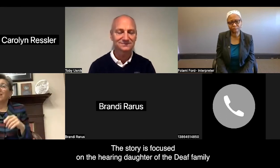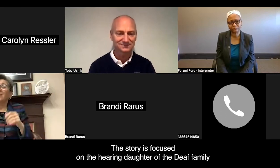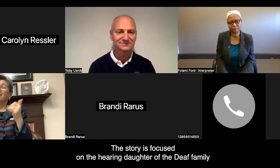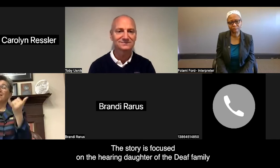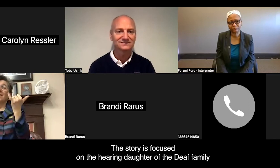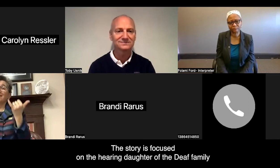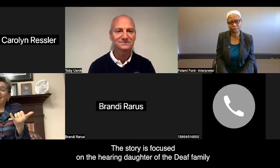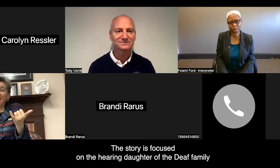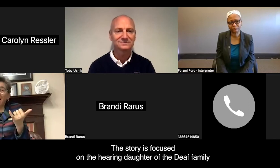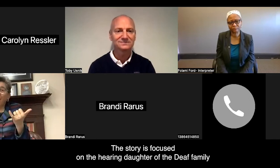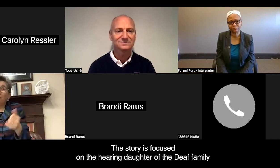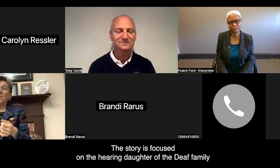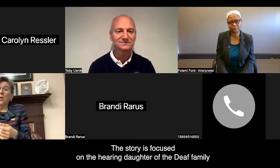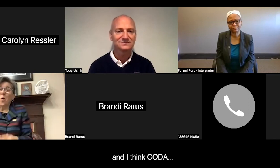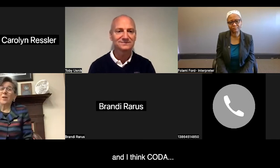deaf family,